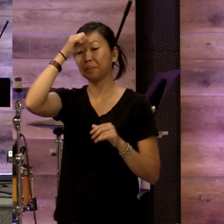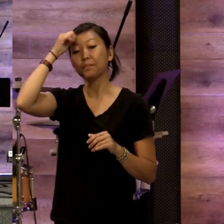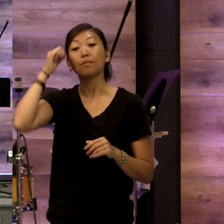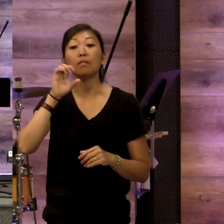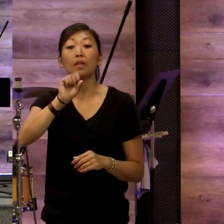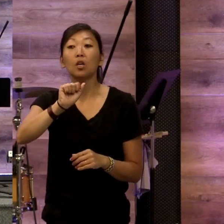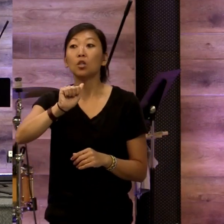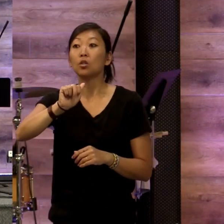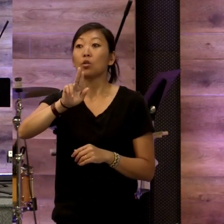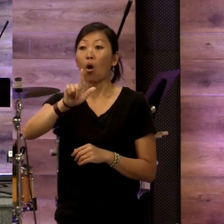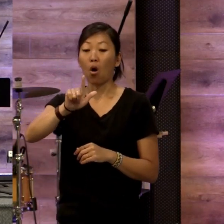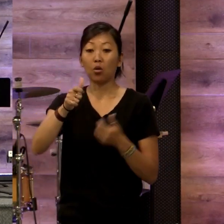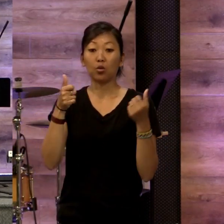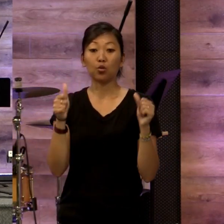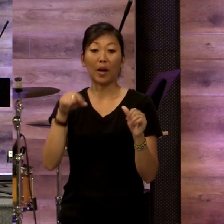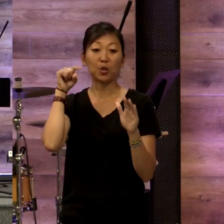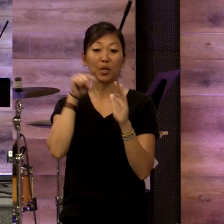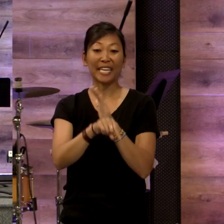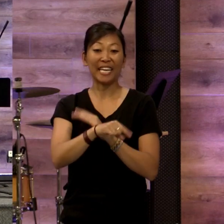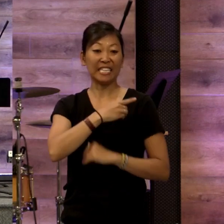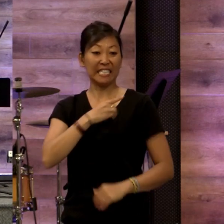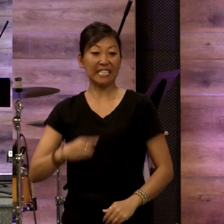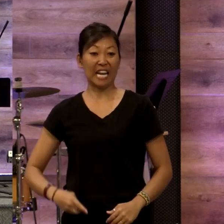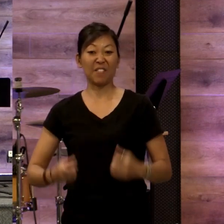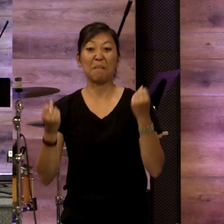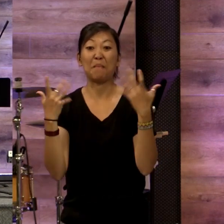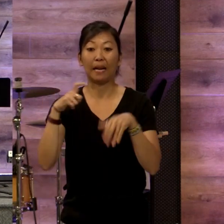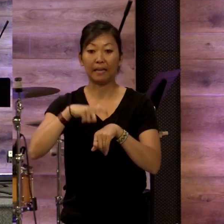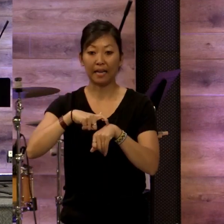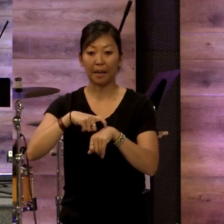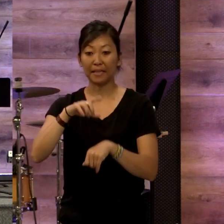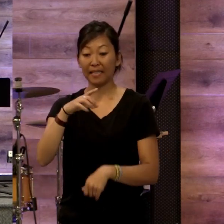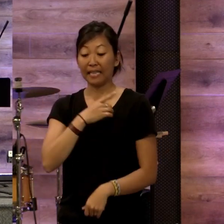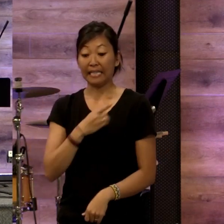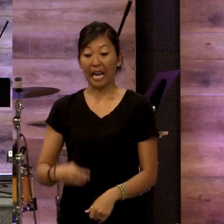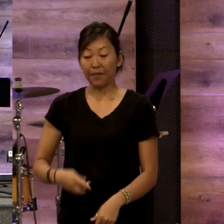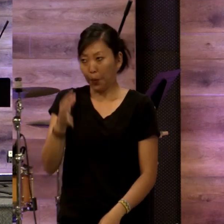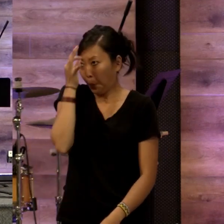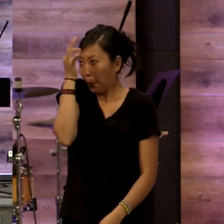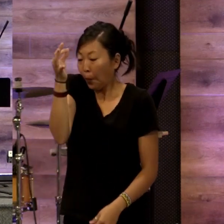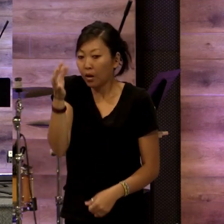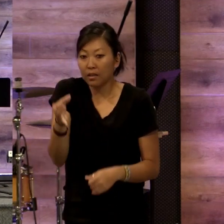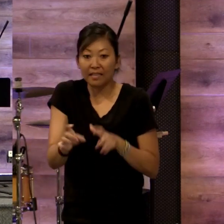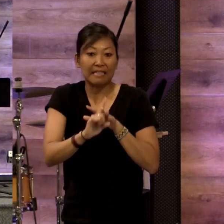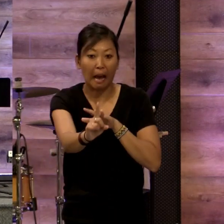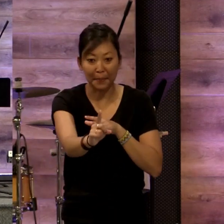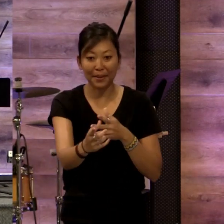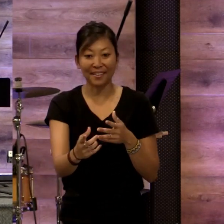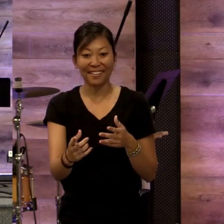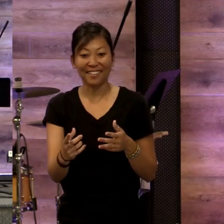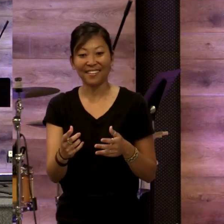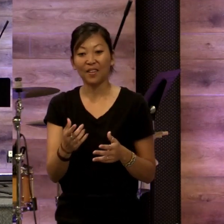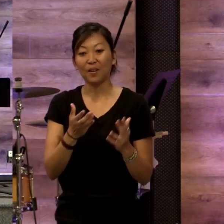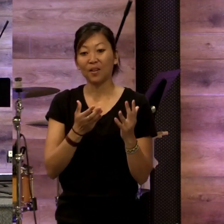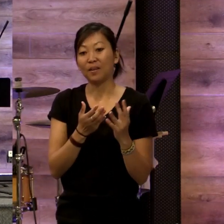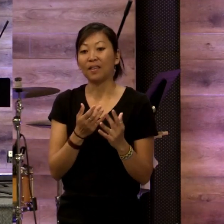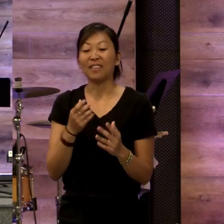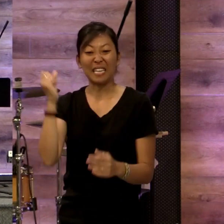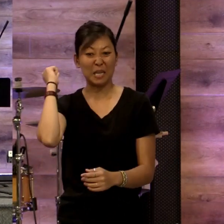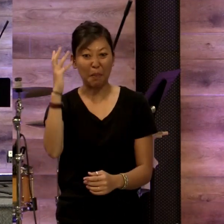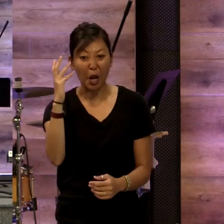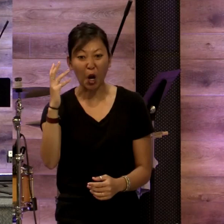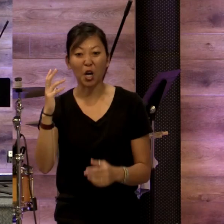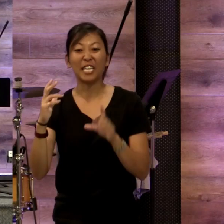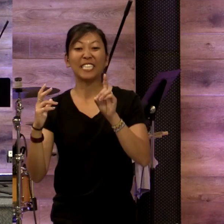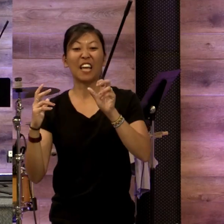kill David a number of times already, with David narrowly escaping because of either his own reflexes, dodging the spear, or